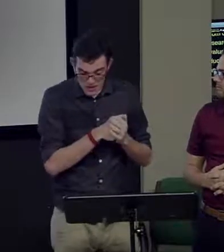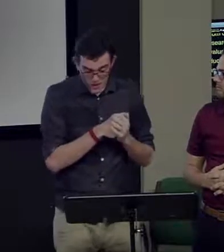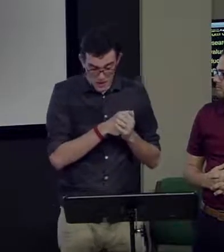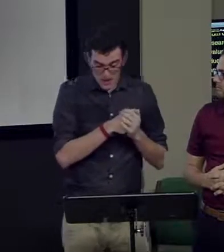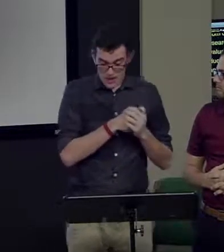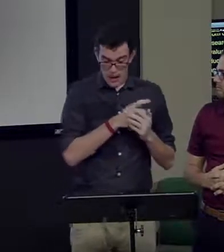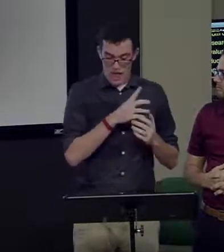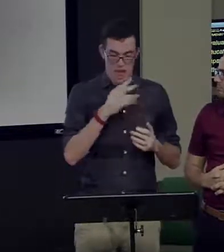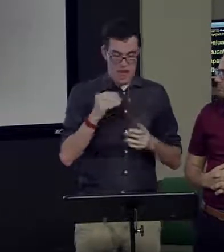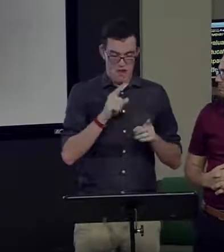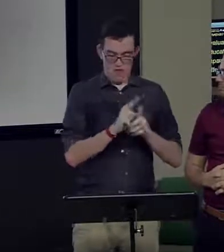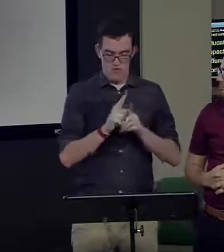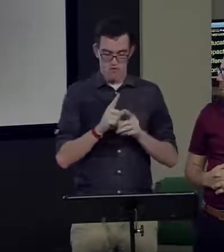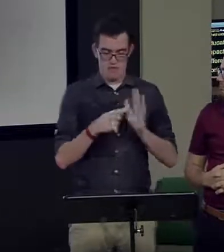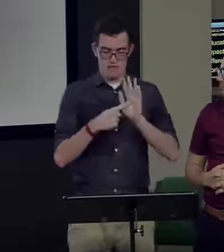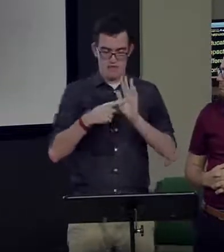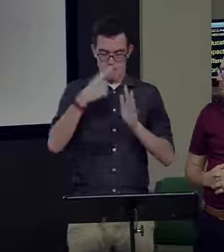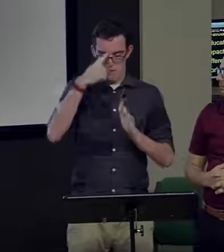to promote guided play,